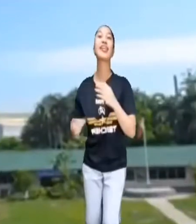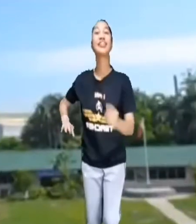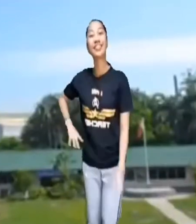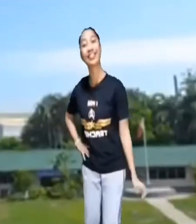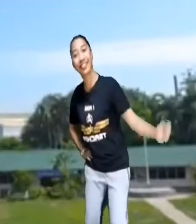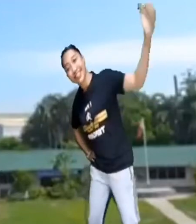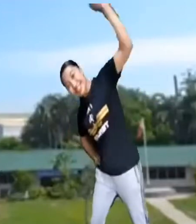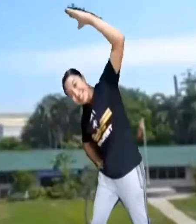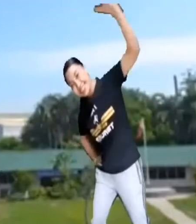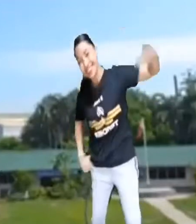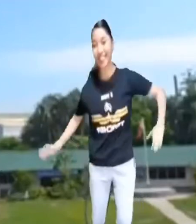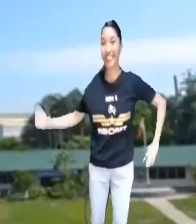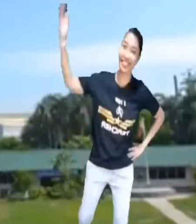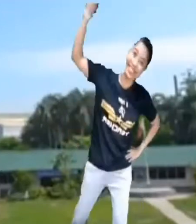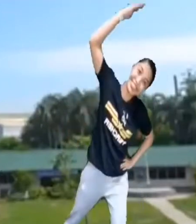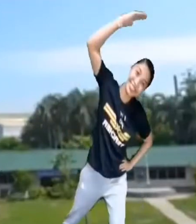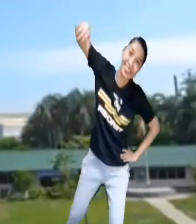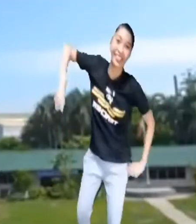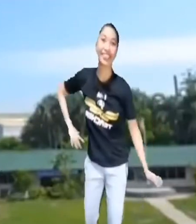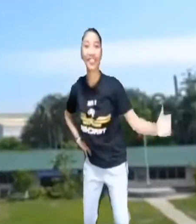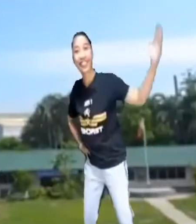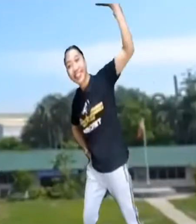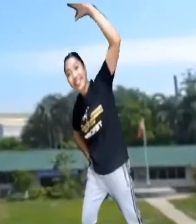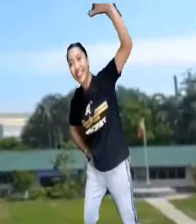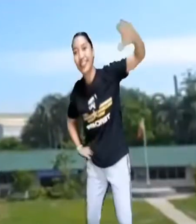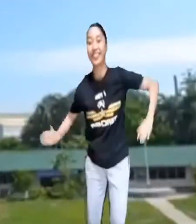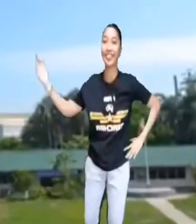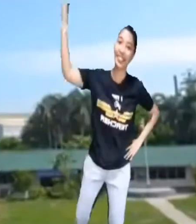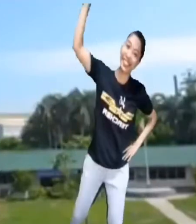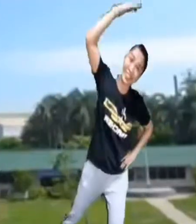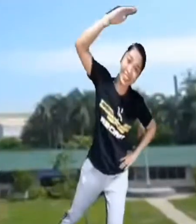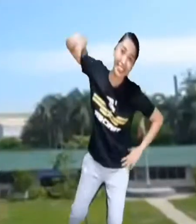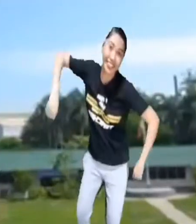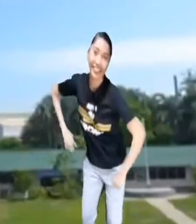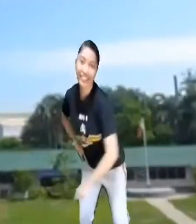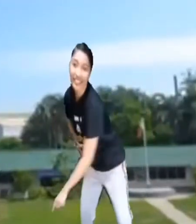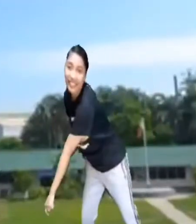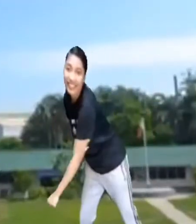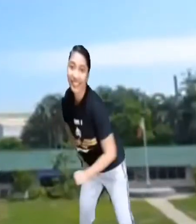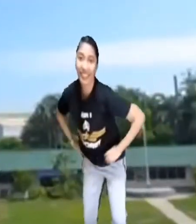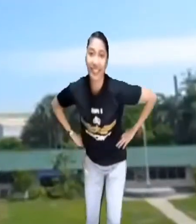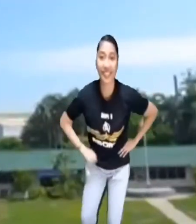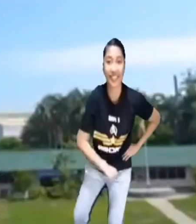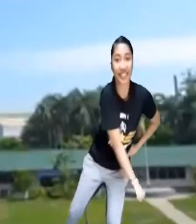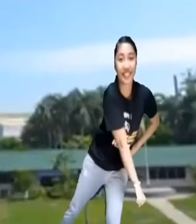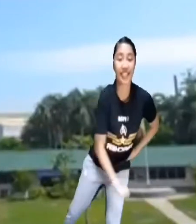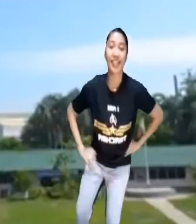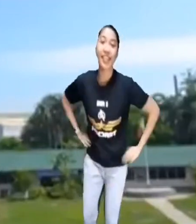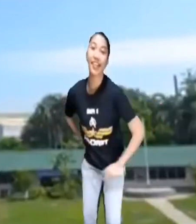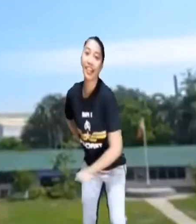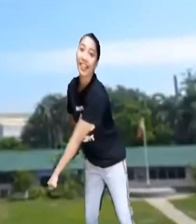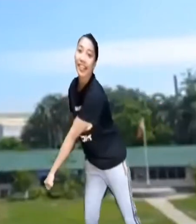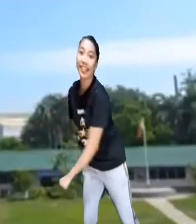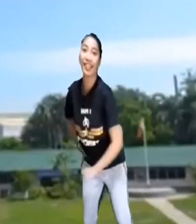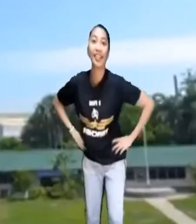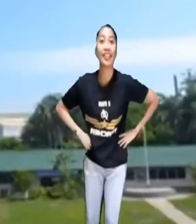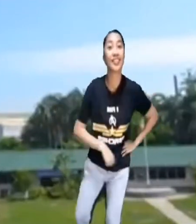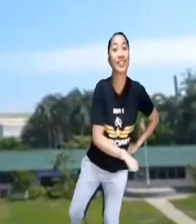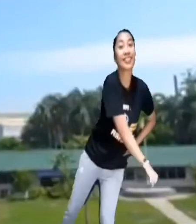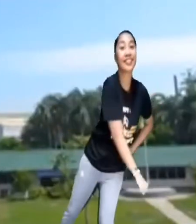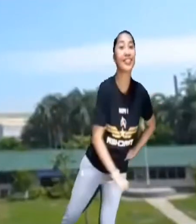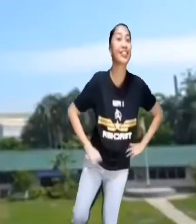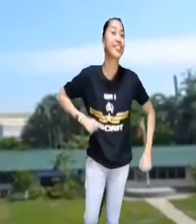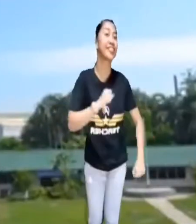When I look up, up, up, I know he's real. When I look down, down, down, I believe what I